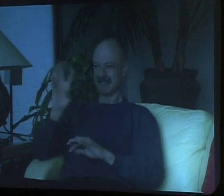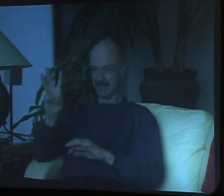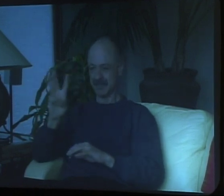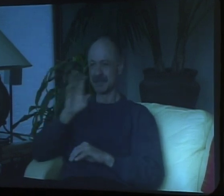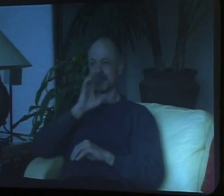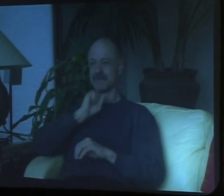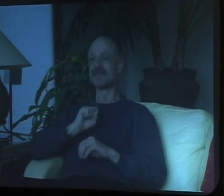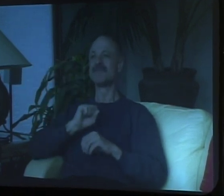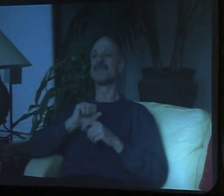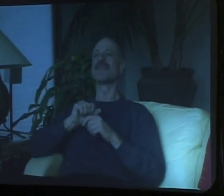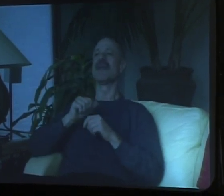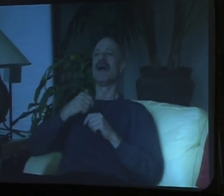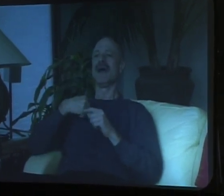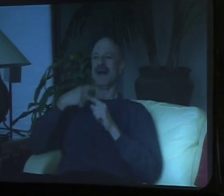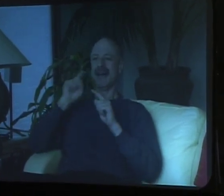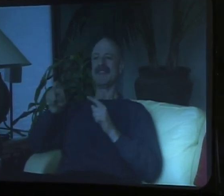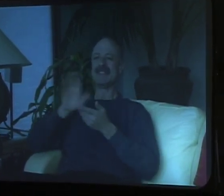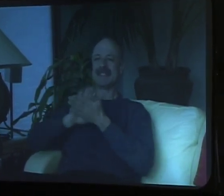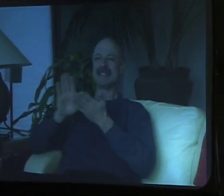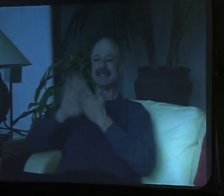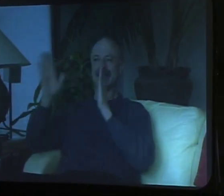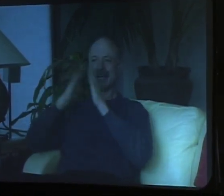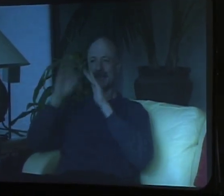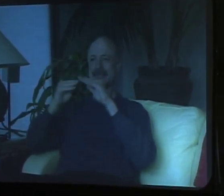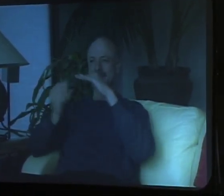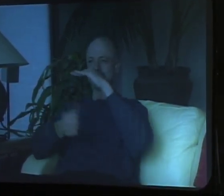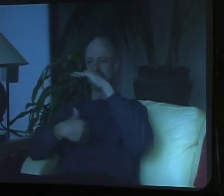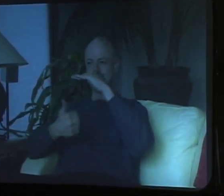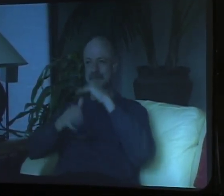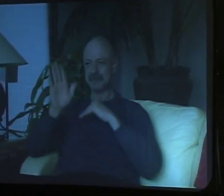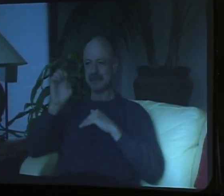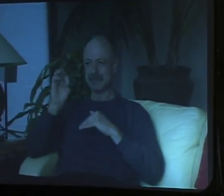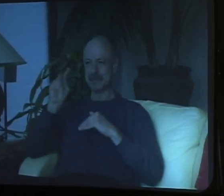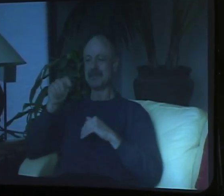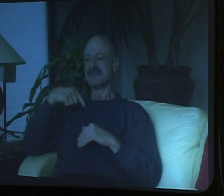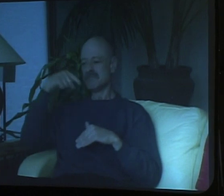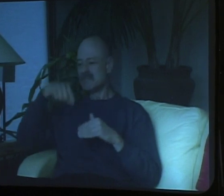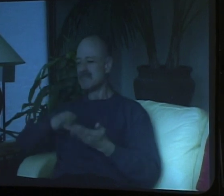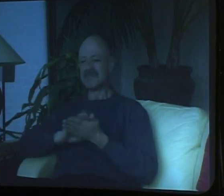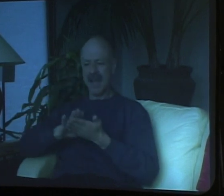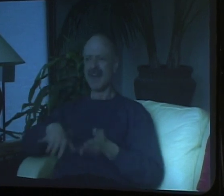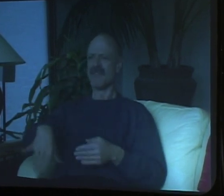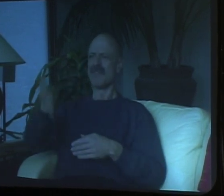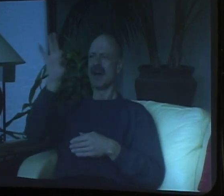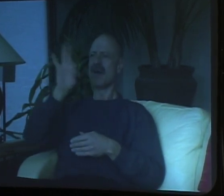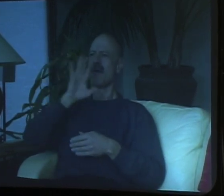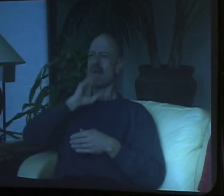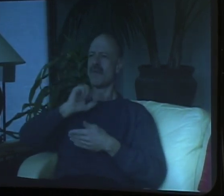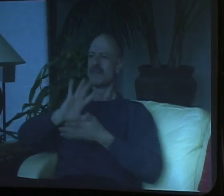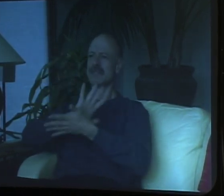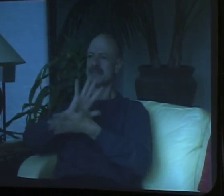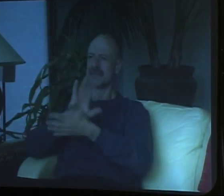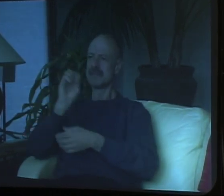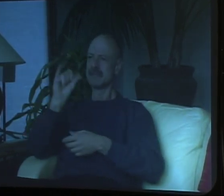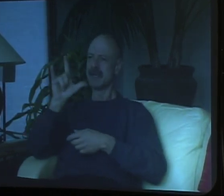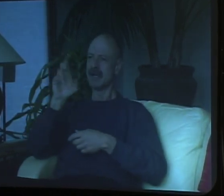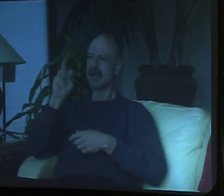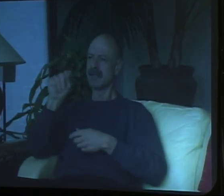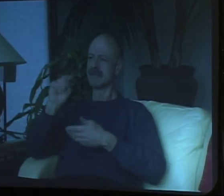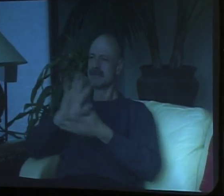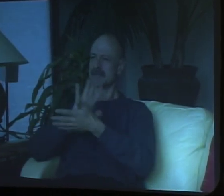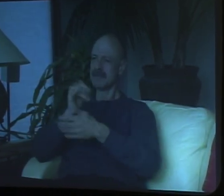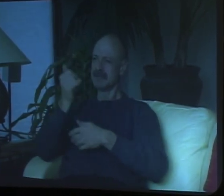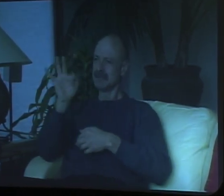My grandfather was deaf. He died in 1996. And as I was cleaning